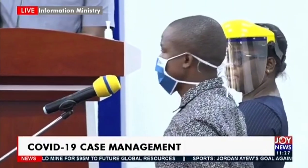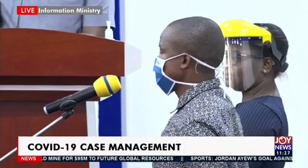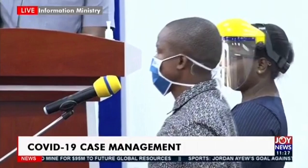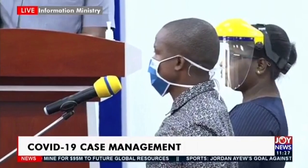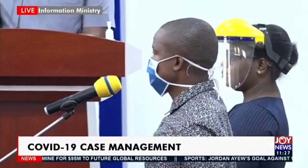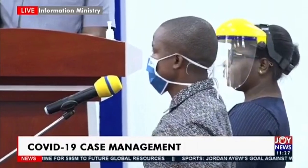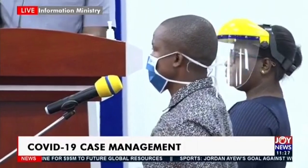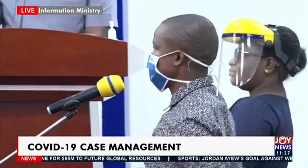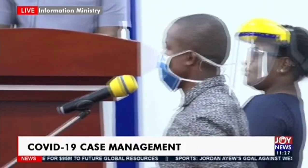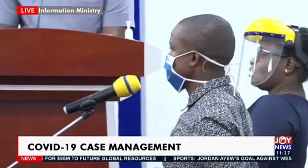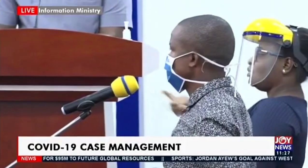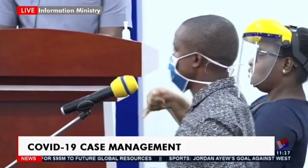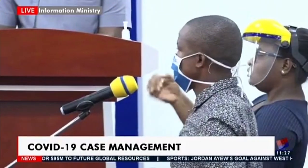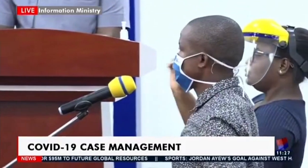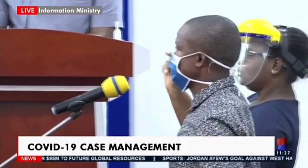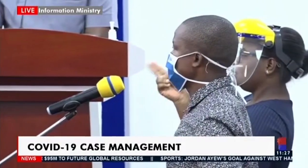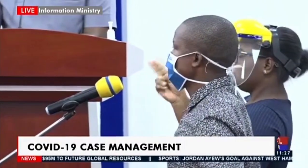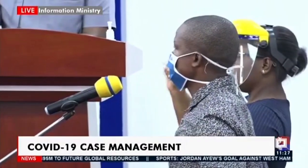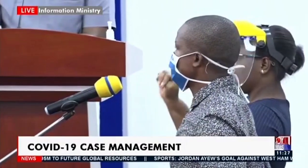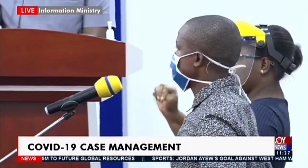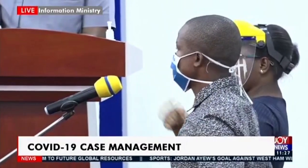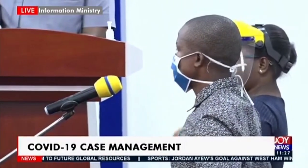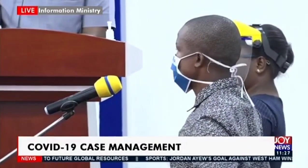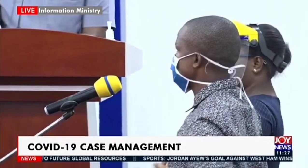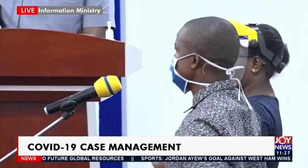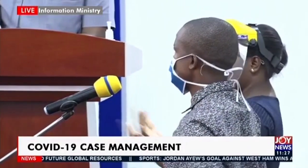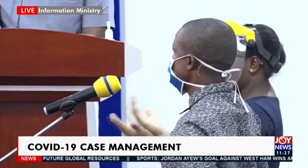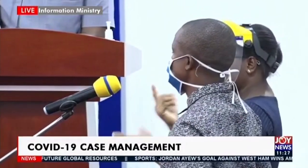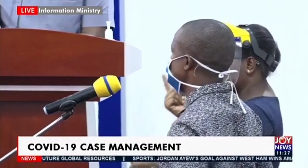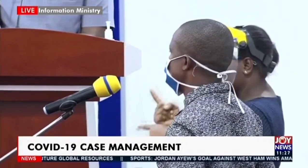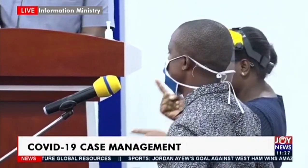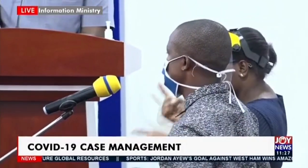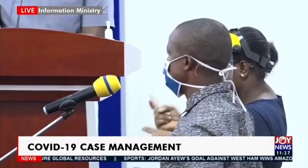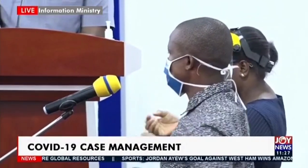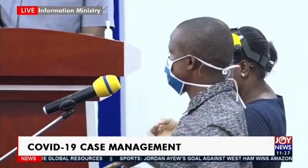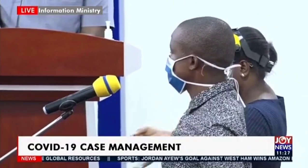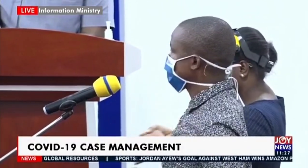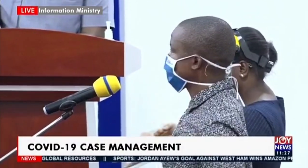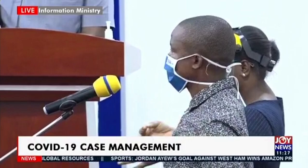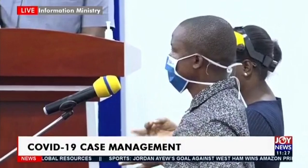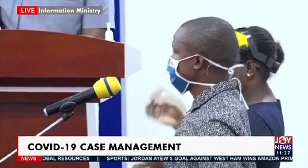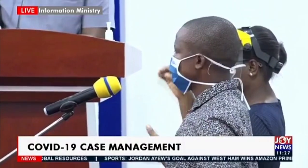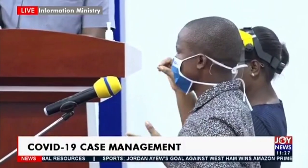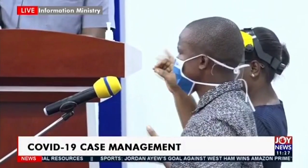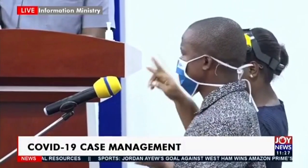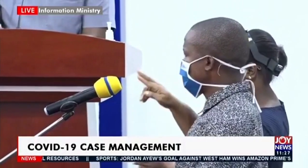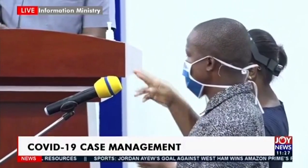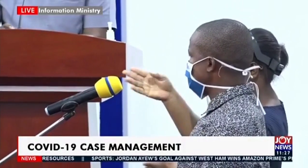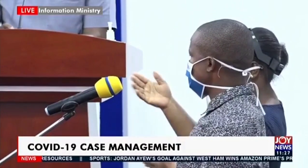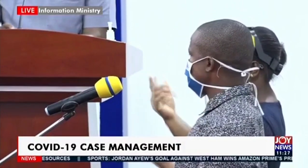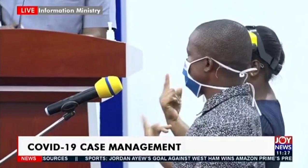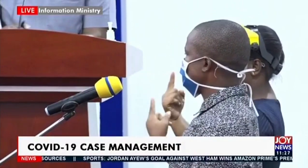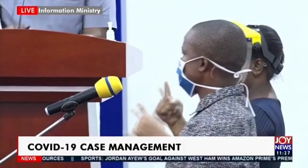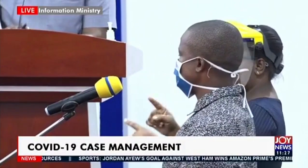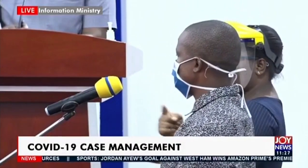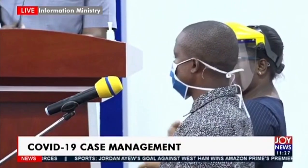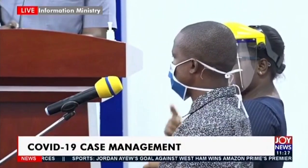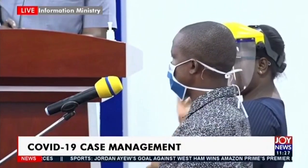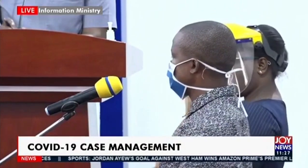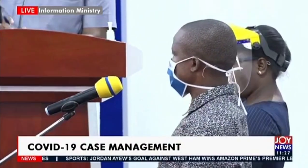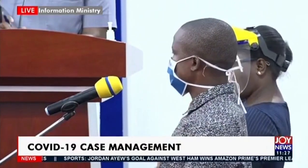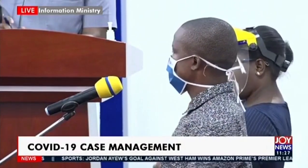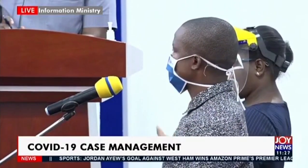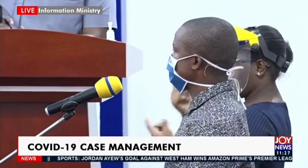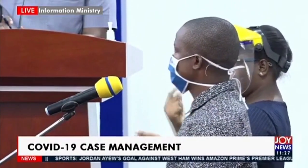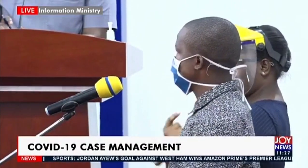My name is John Aouni. I represent Kesben. I just want some clarity from the Director General. When the government of